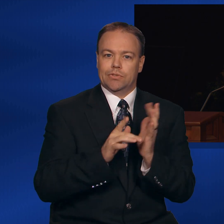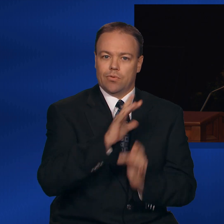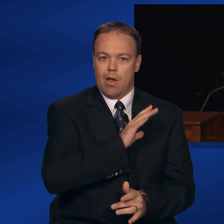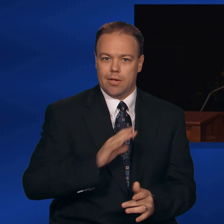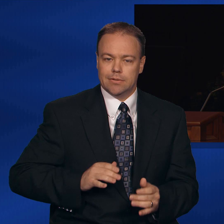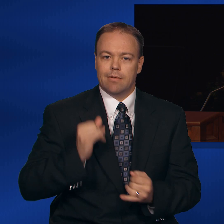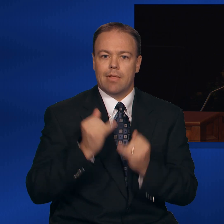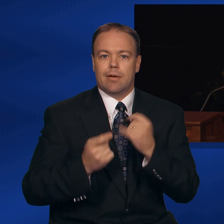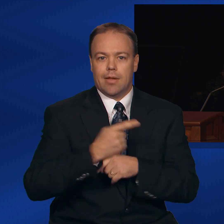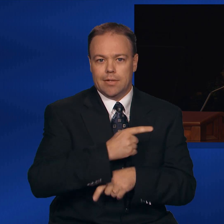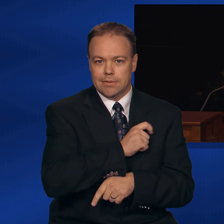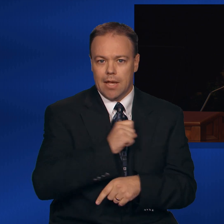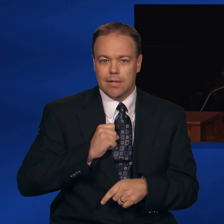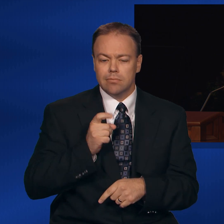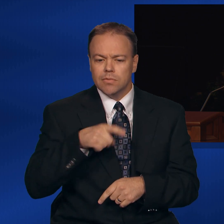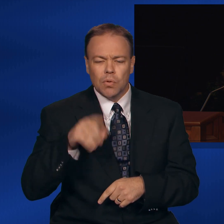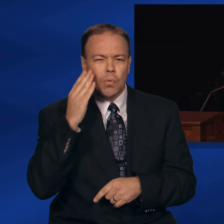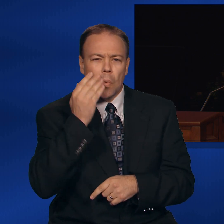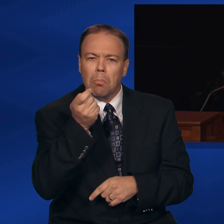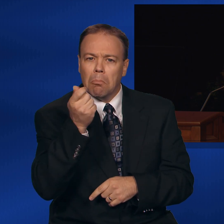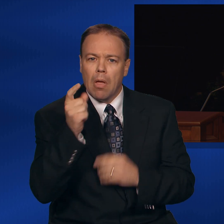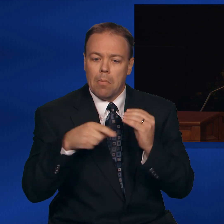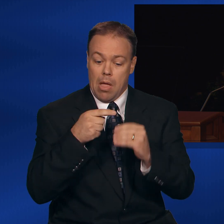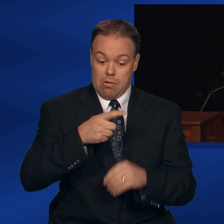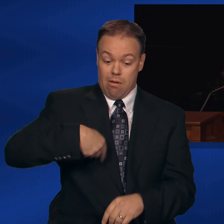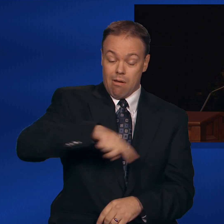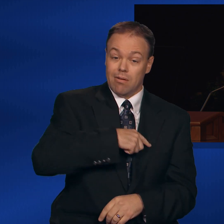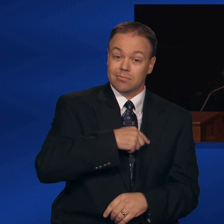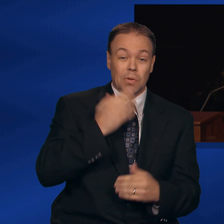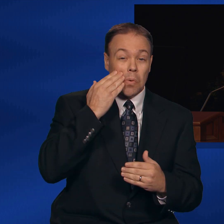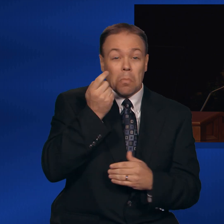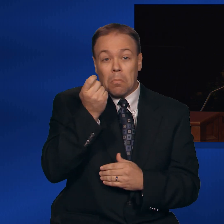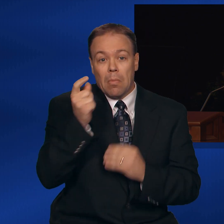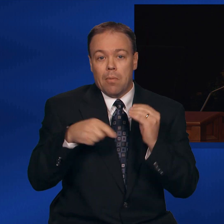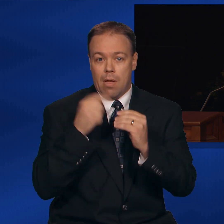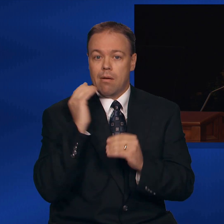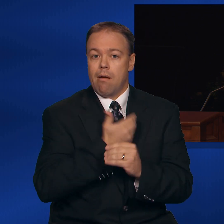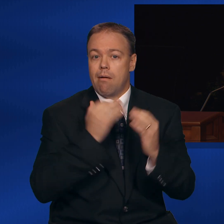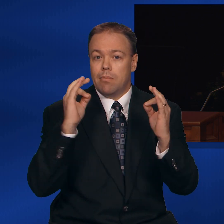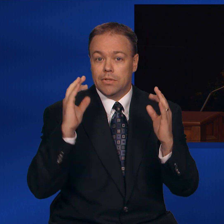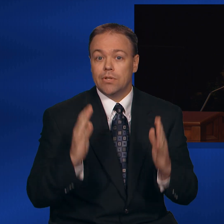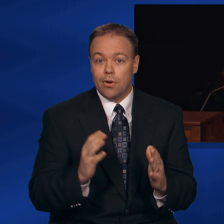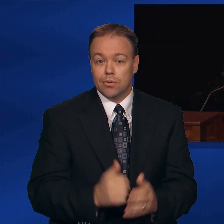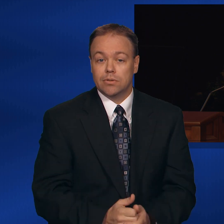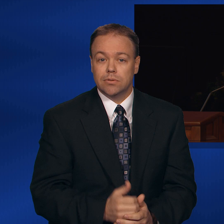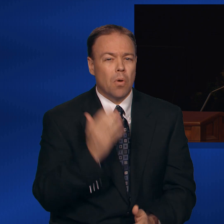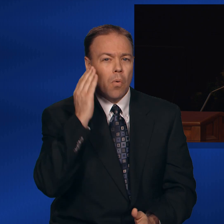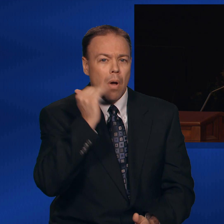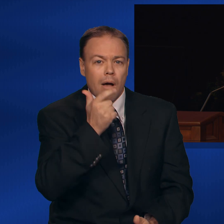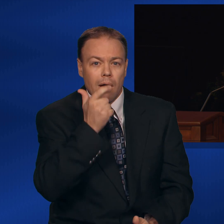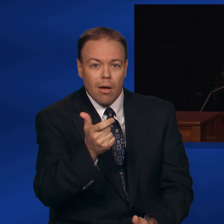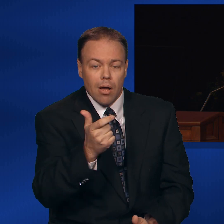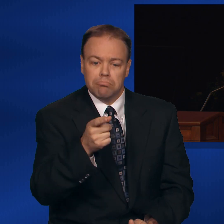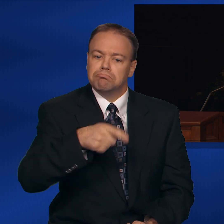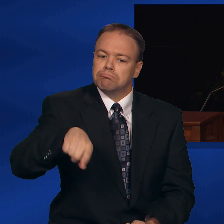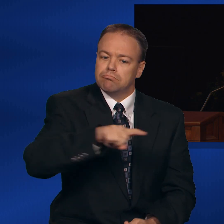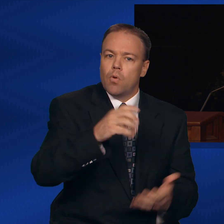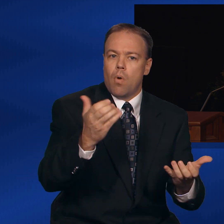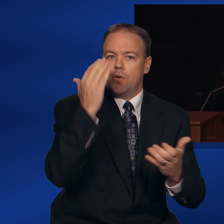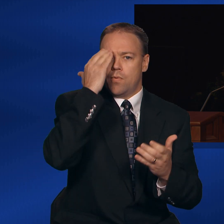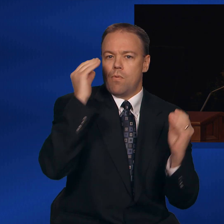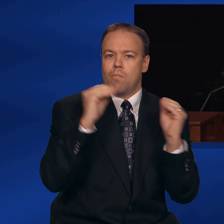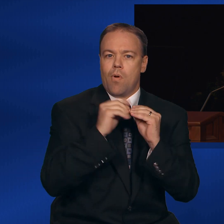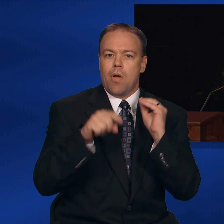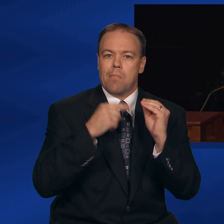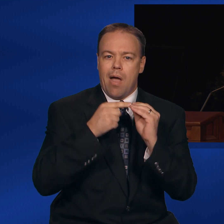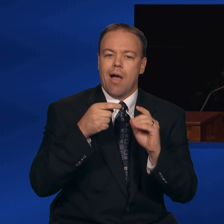know very little about us and our missionaries. You're here or tuned in because you want to know more about the